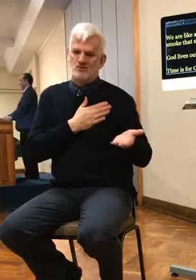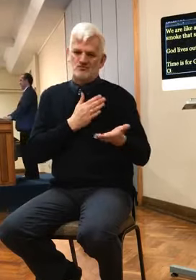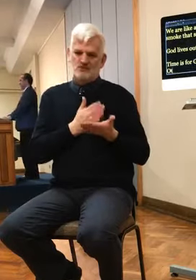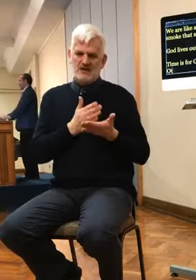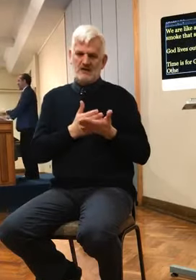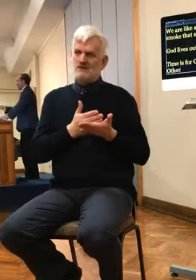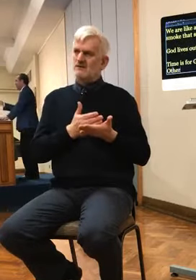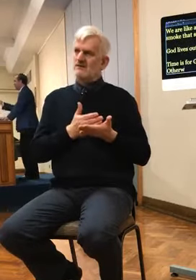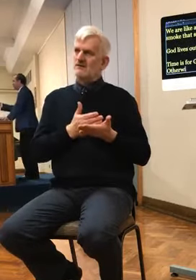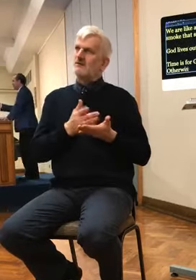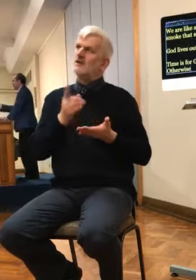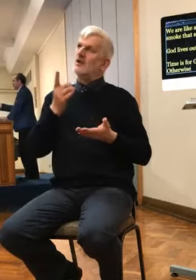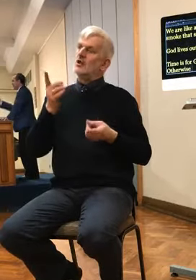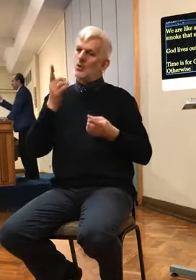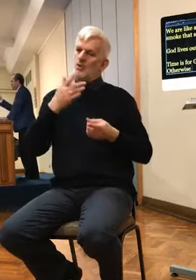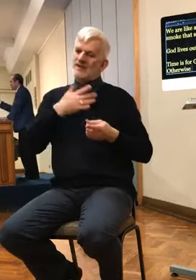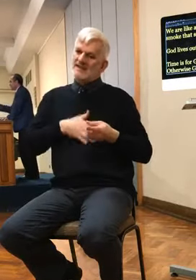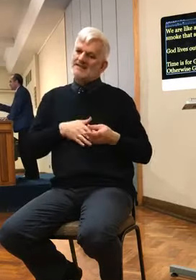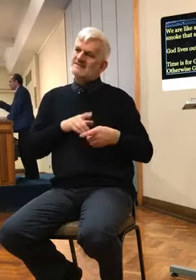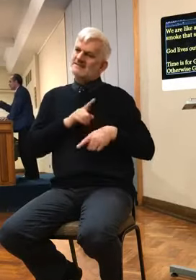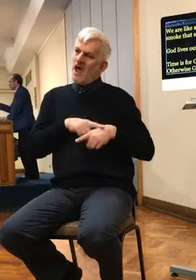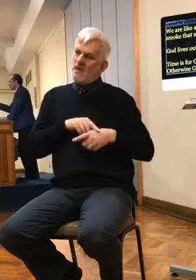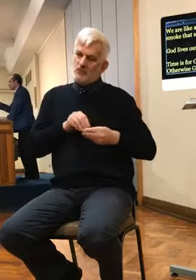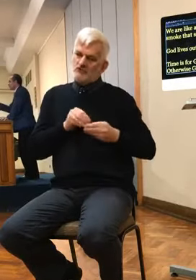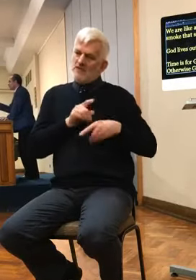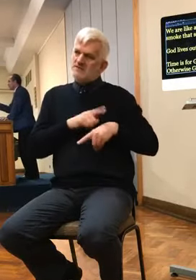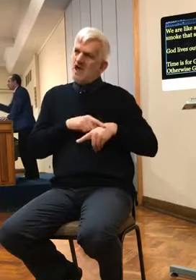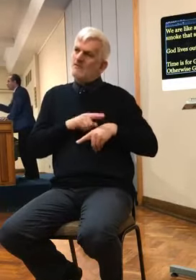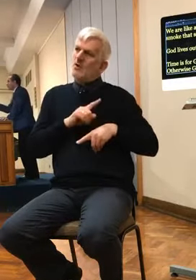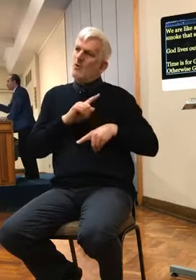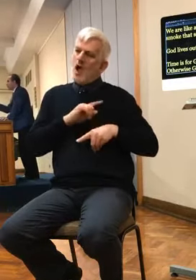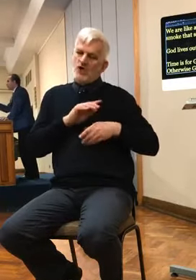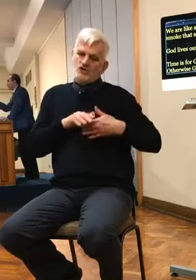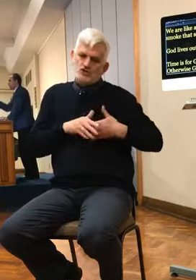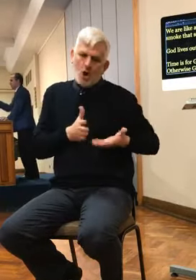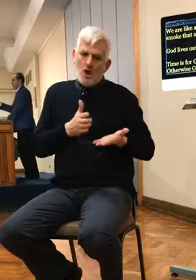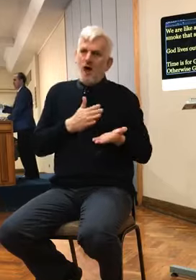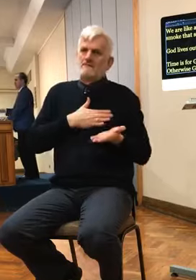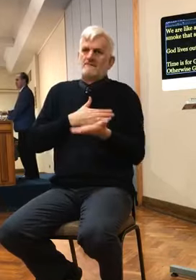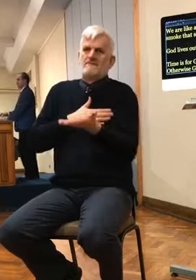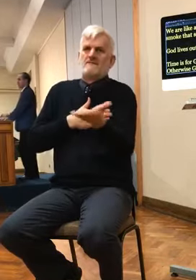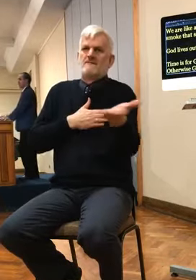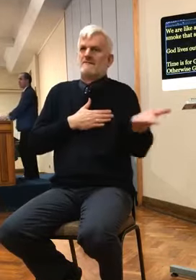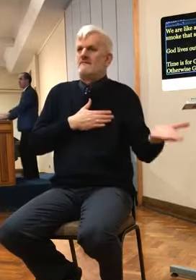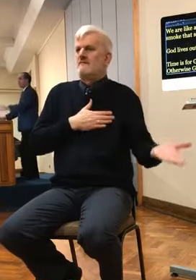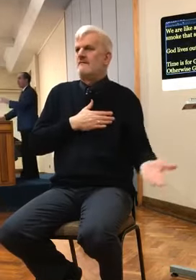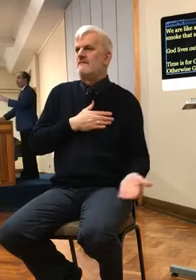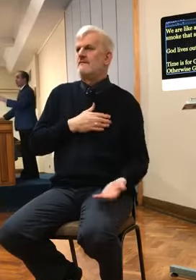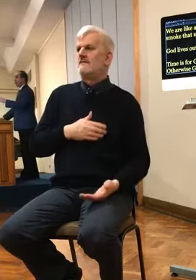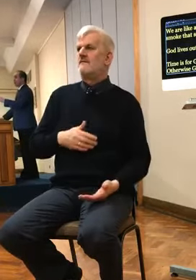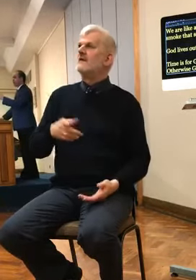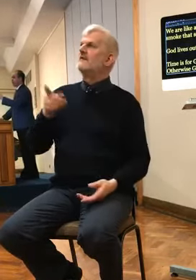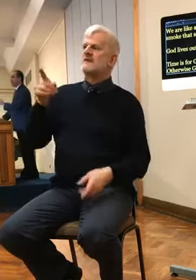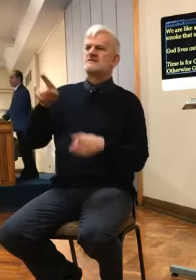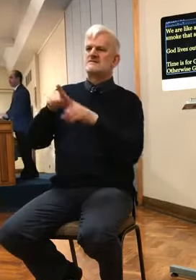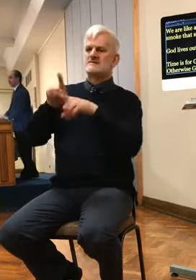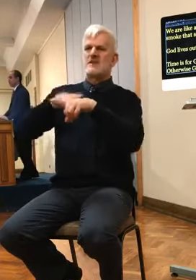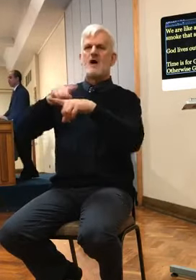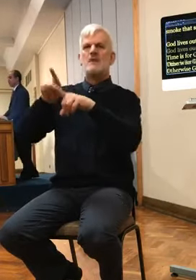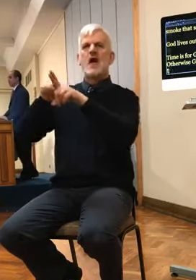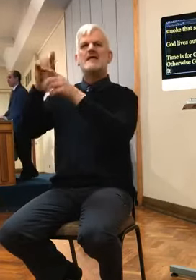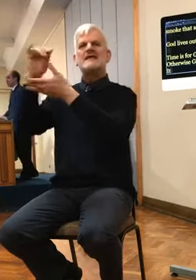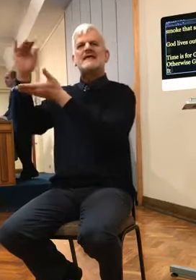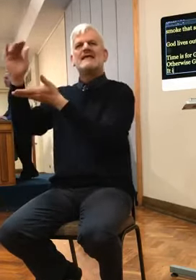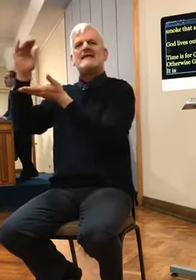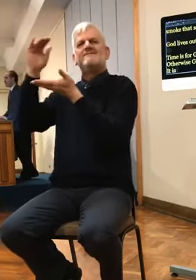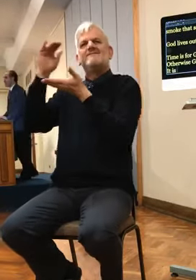it. So time is his gracious gift for our human race. But also, this is how I look